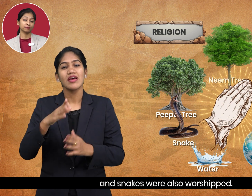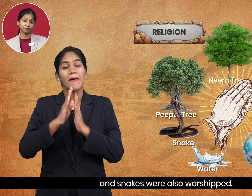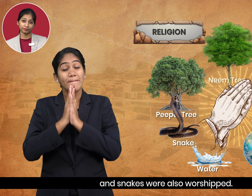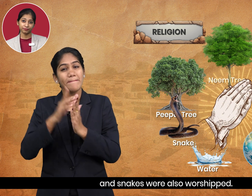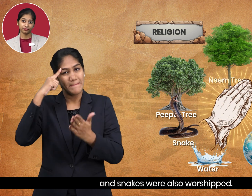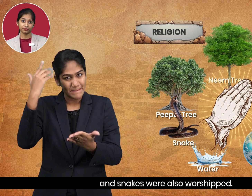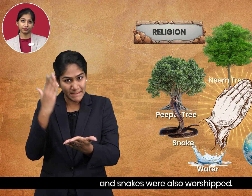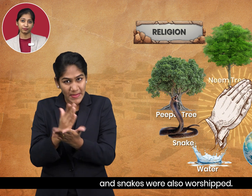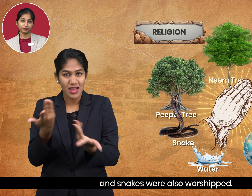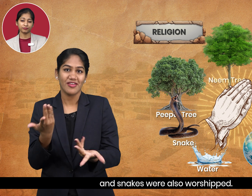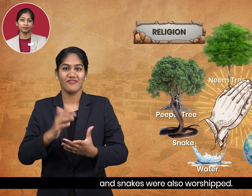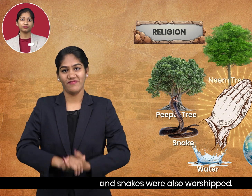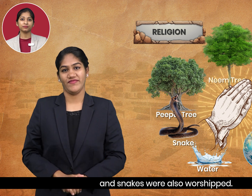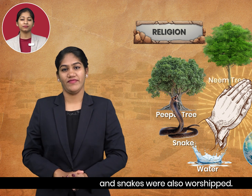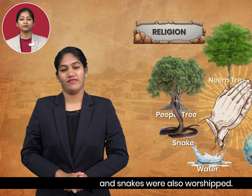worshipped.